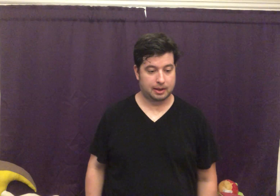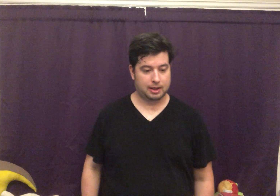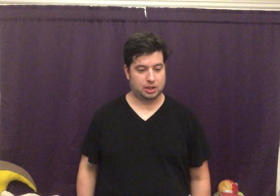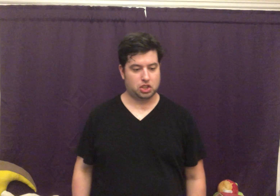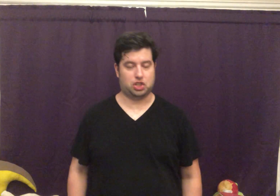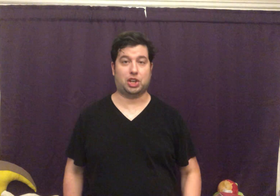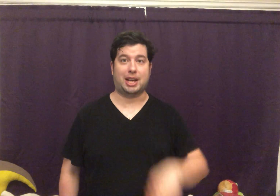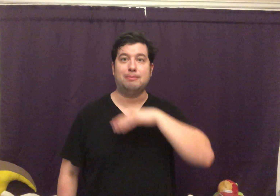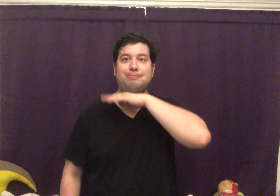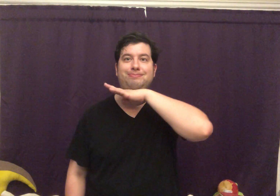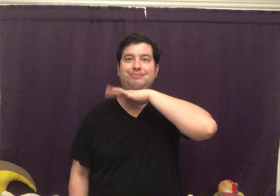Dirty.